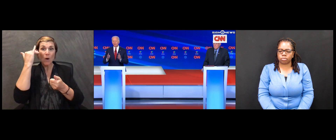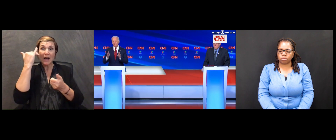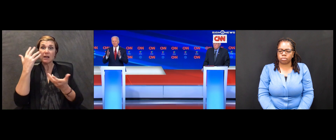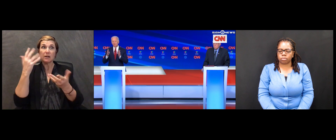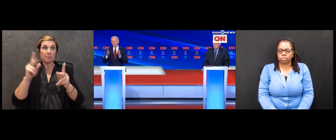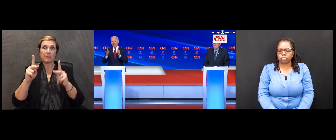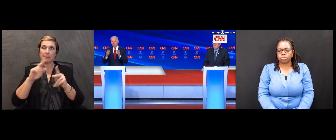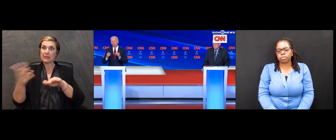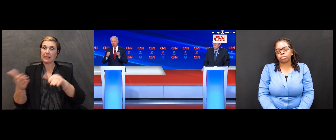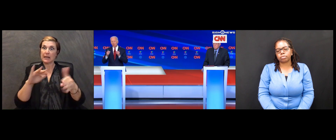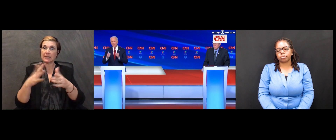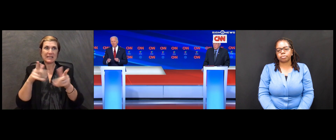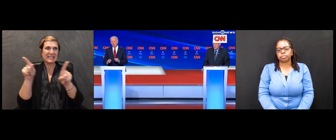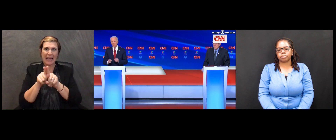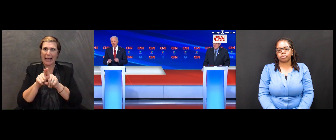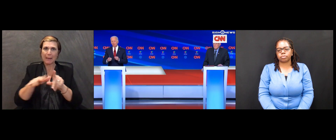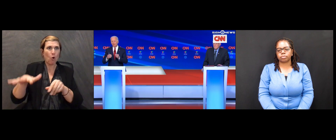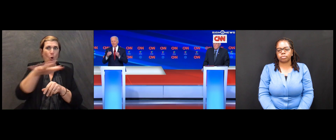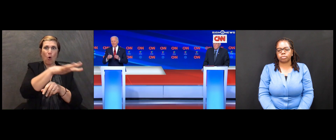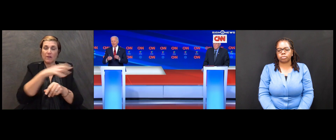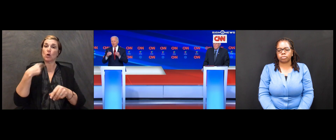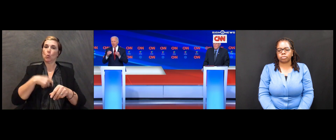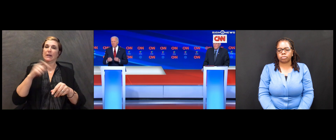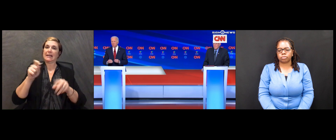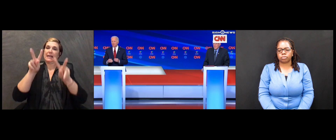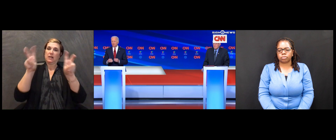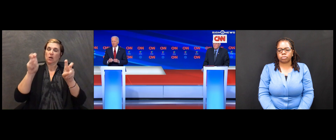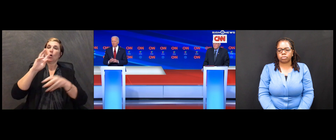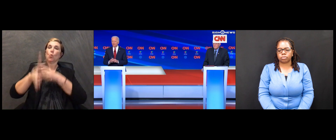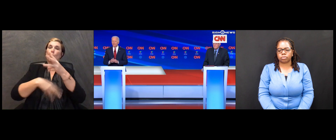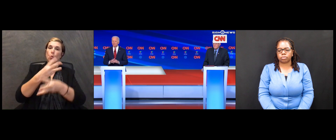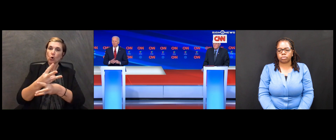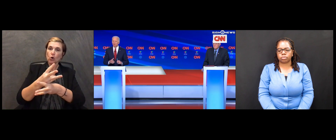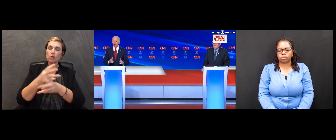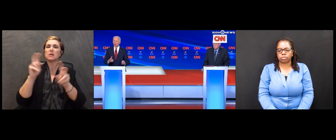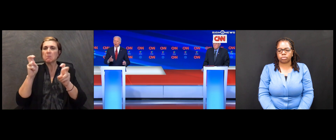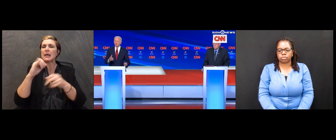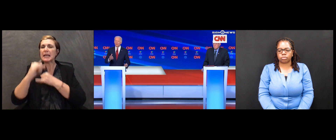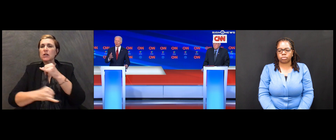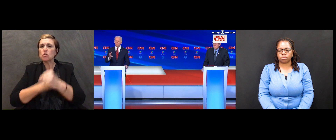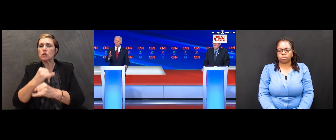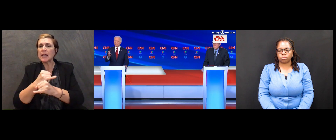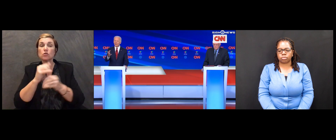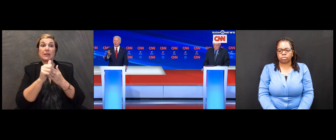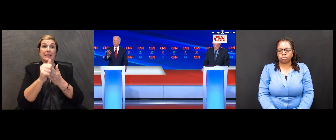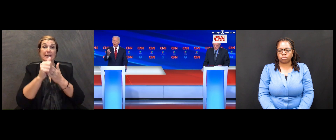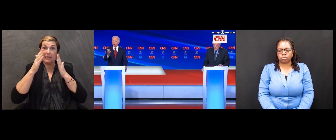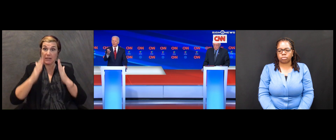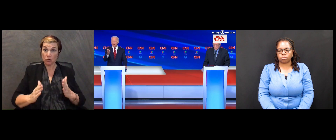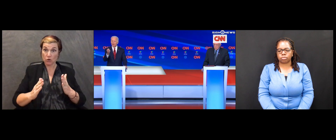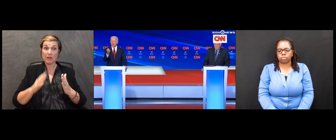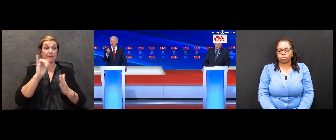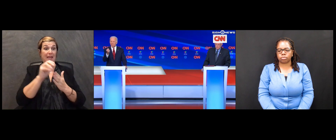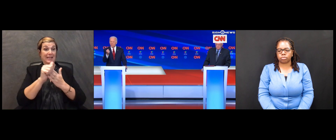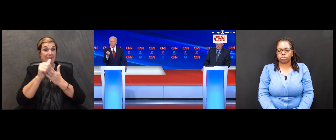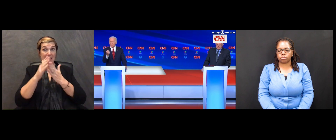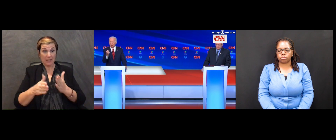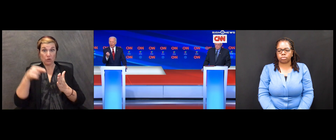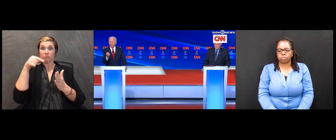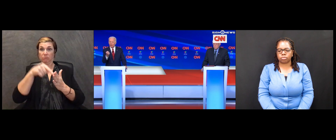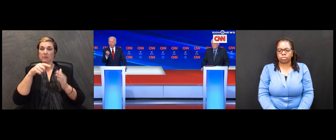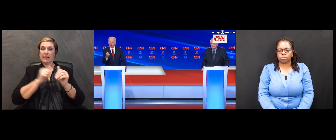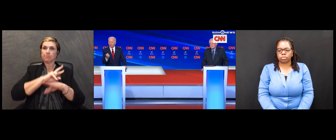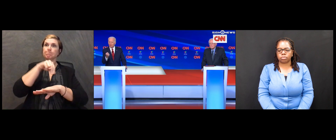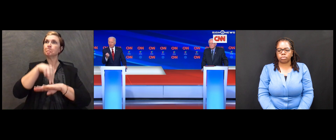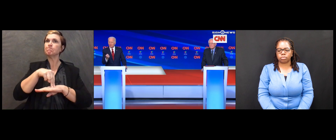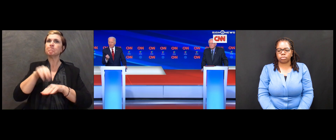And so this is, we need world leadership. We need international leadership. We need someone who knows how to bring the world together and insist